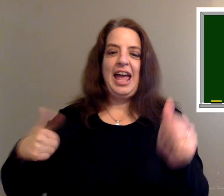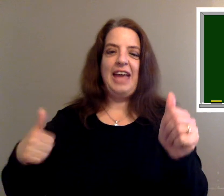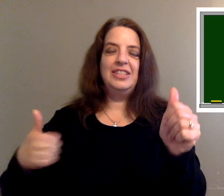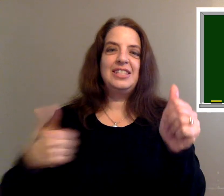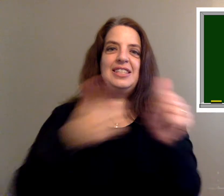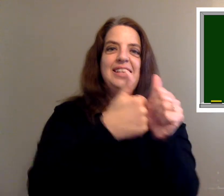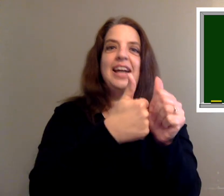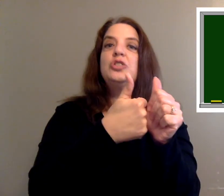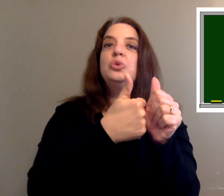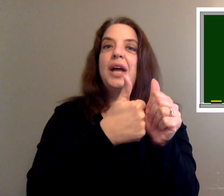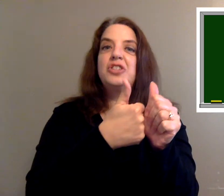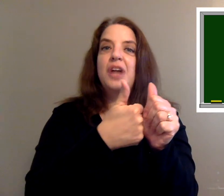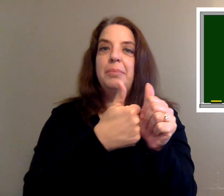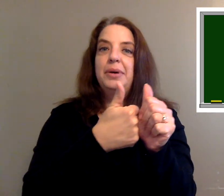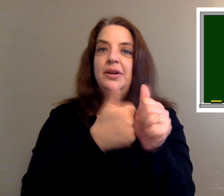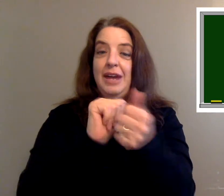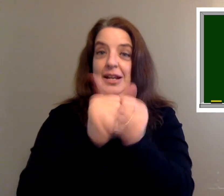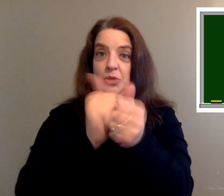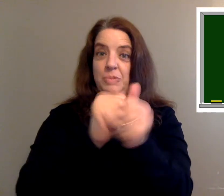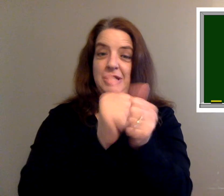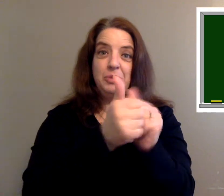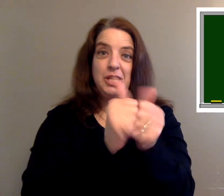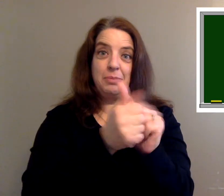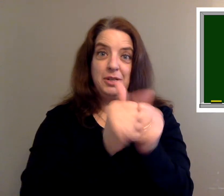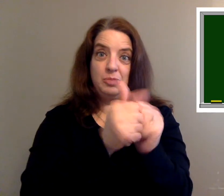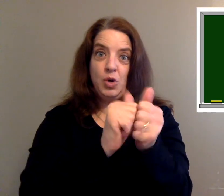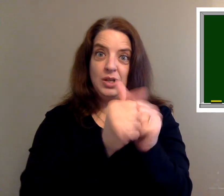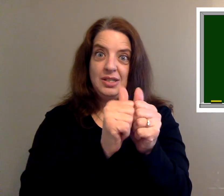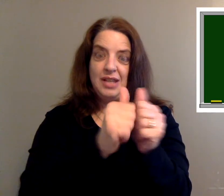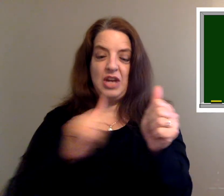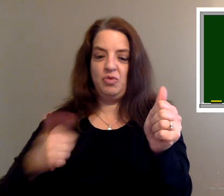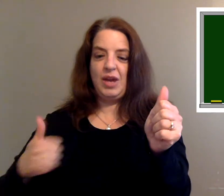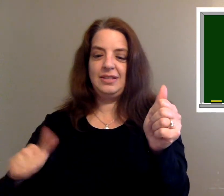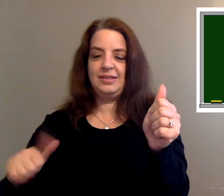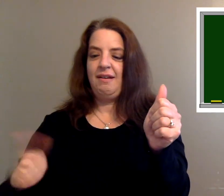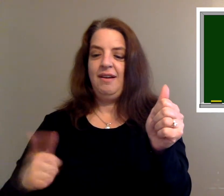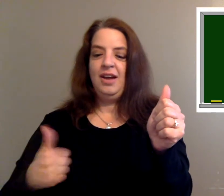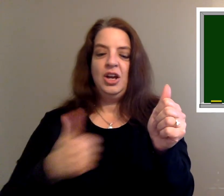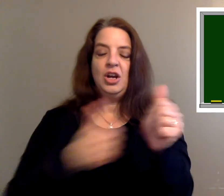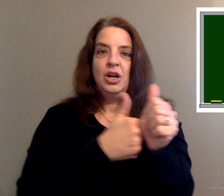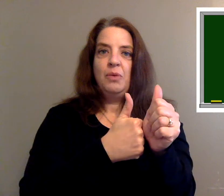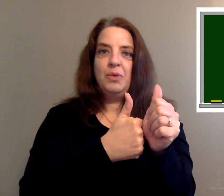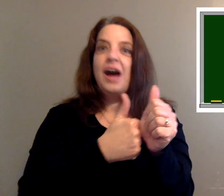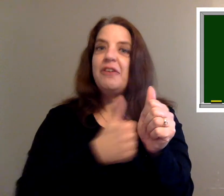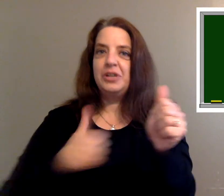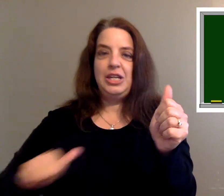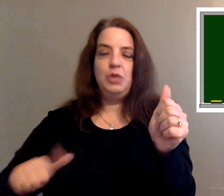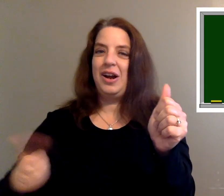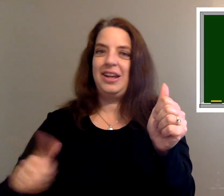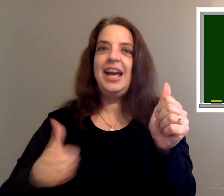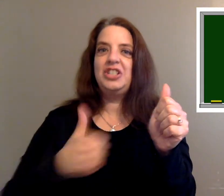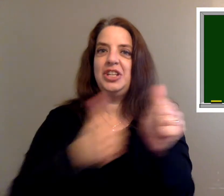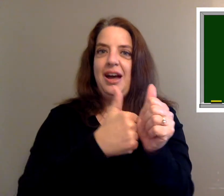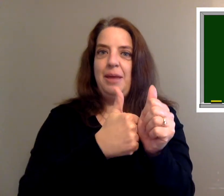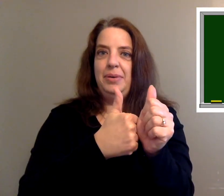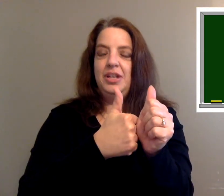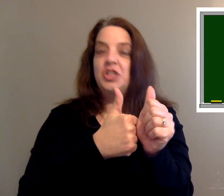this is the sign to catch up, right? So we talk about sports and a race. Recovery, you are catching up because you had